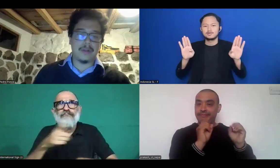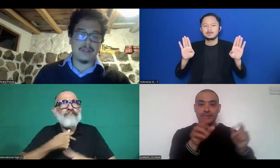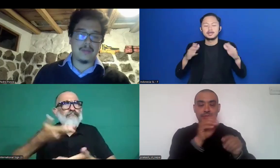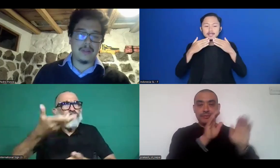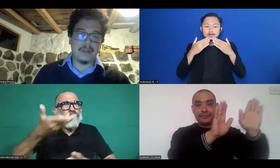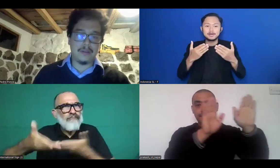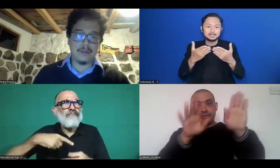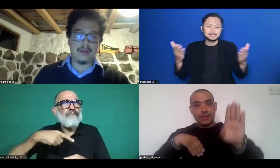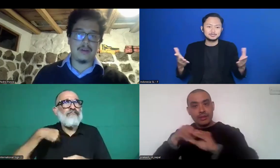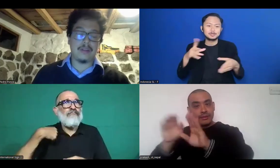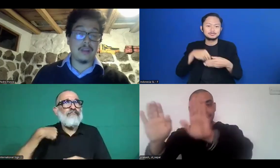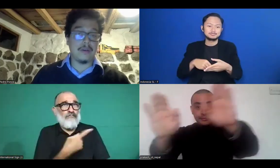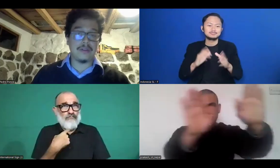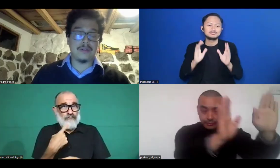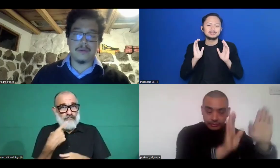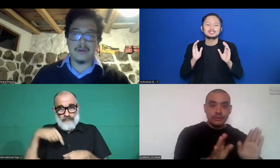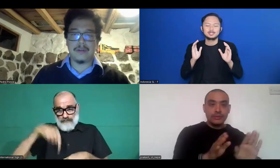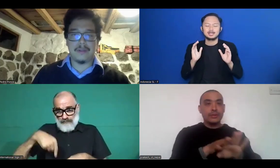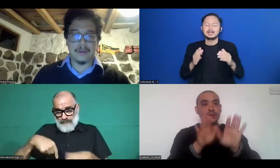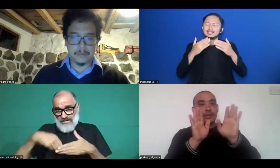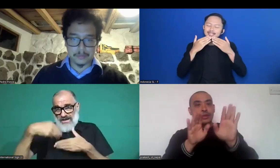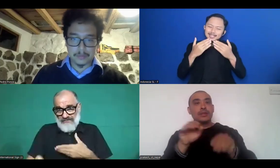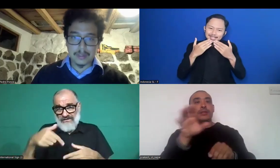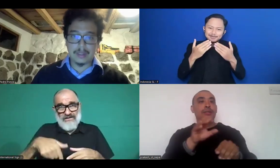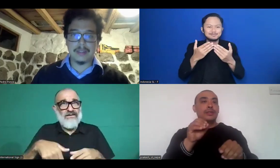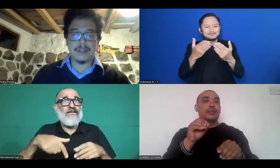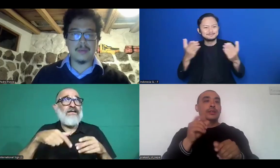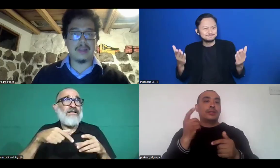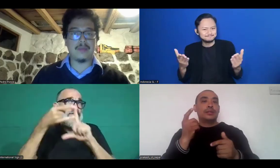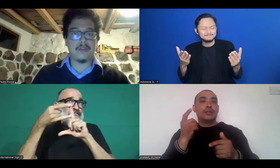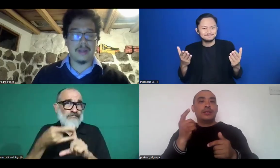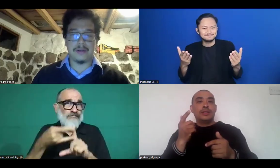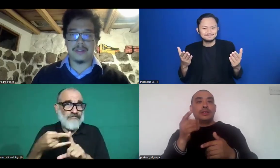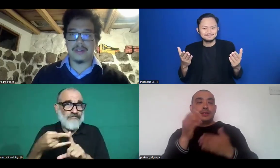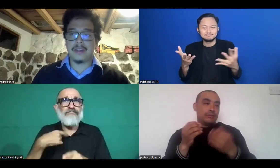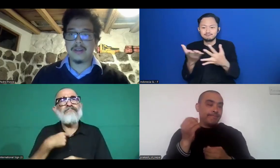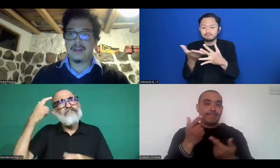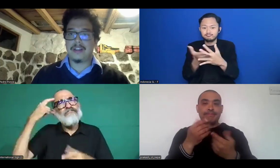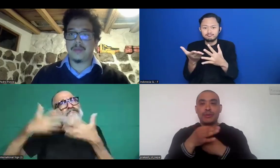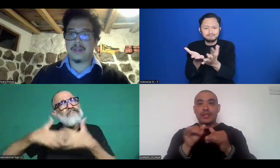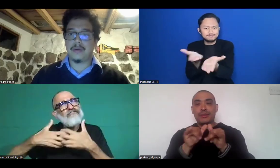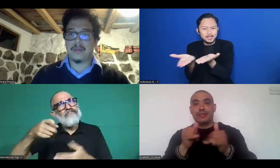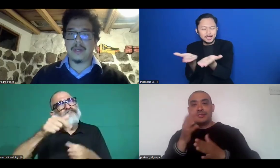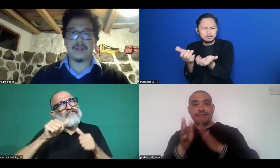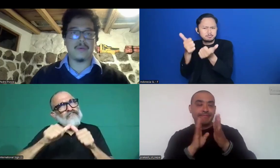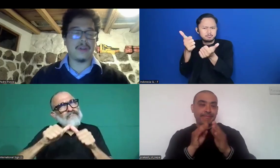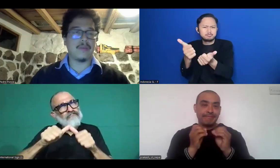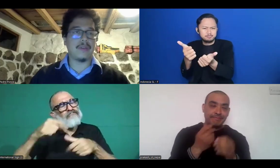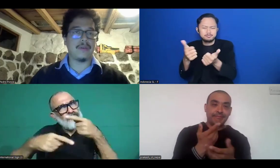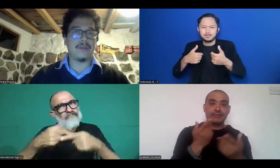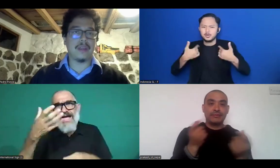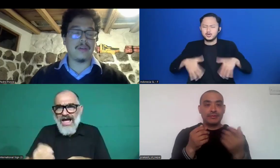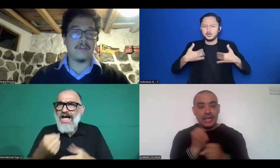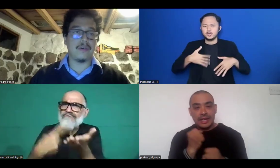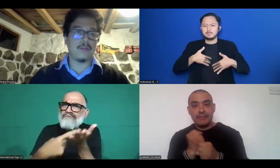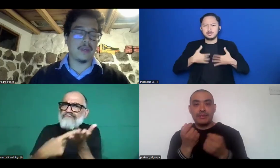for participating. Thank you also to all of the accessibility providers. It's been a real pleasure working with